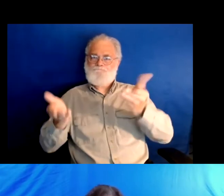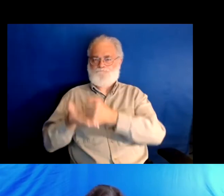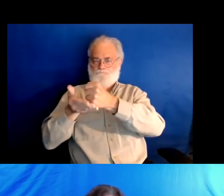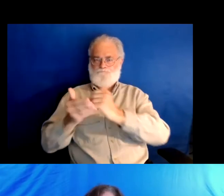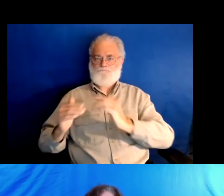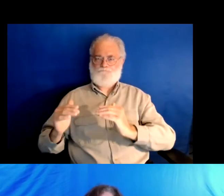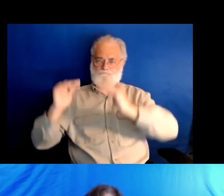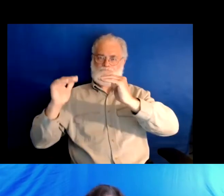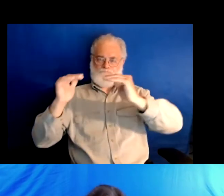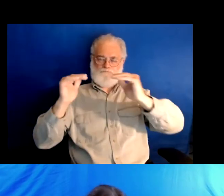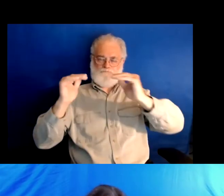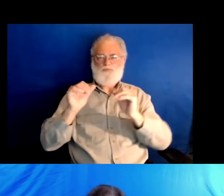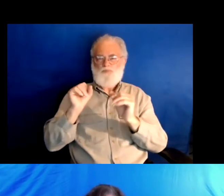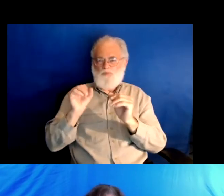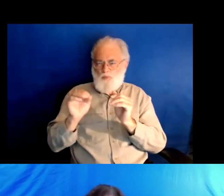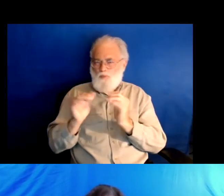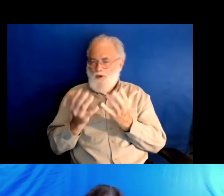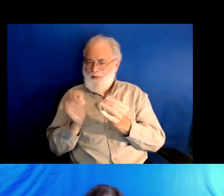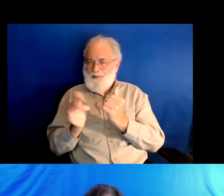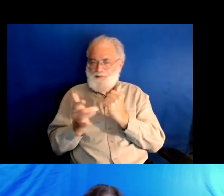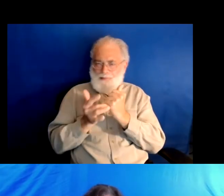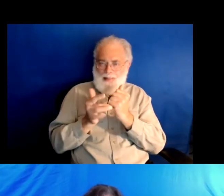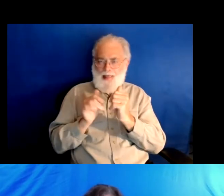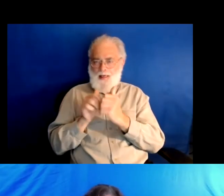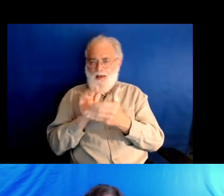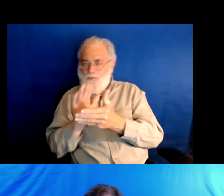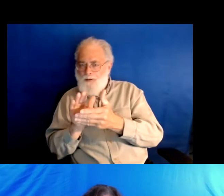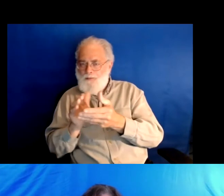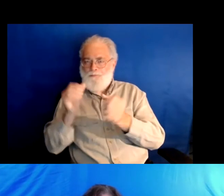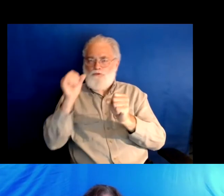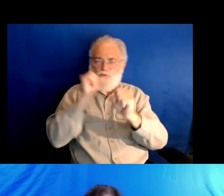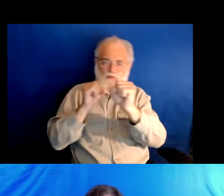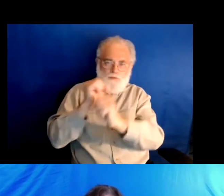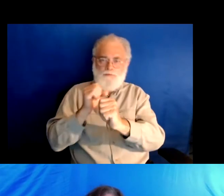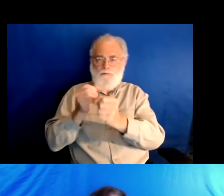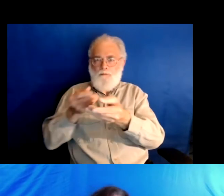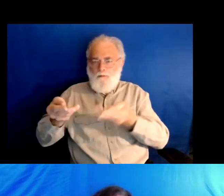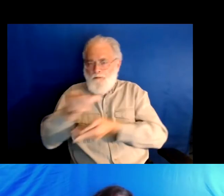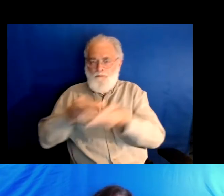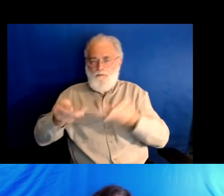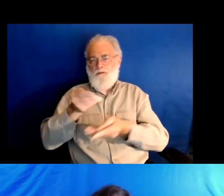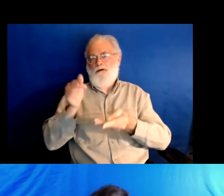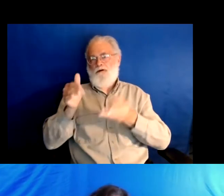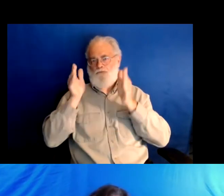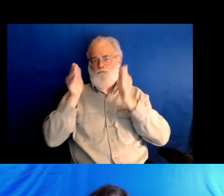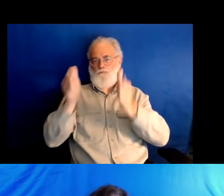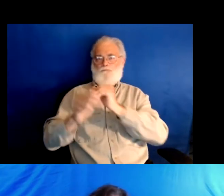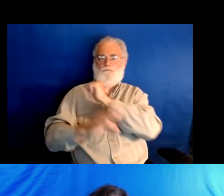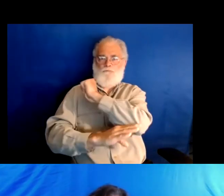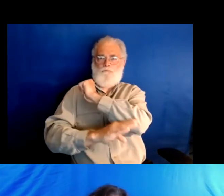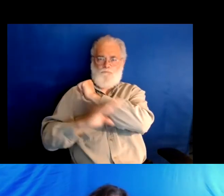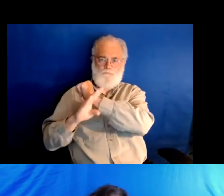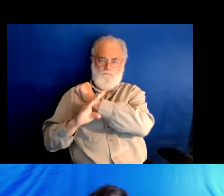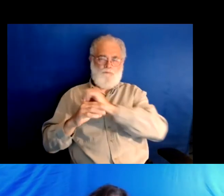have, MAP scores has individual levels. So, you know, technically, how do you share and different strategies